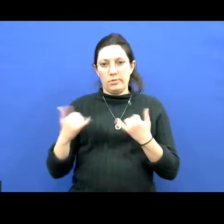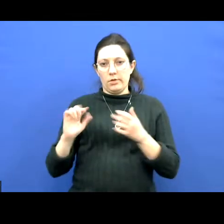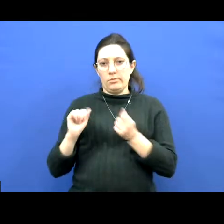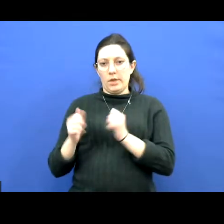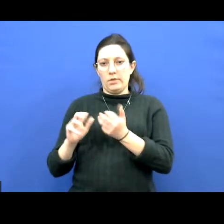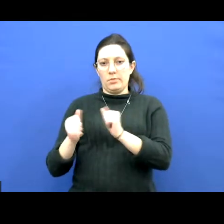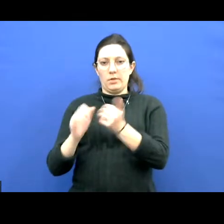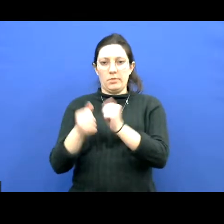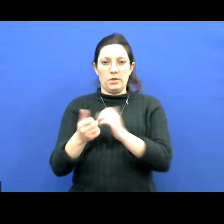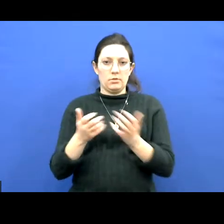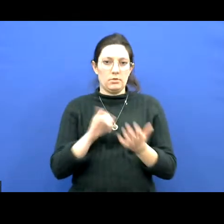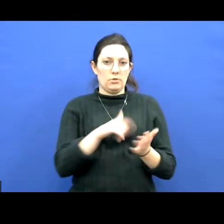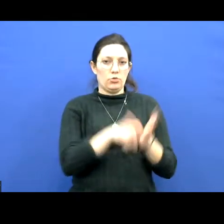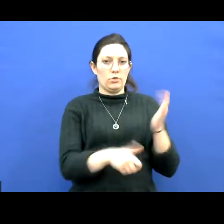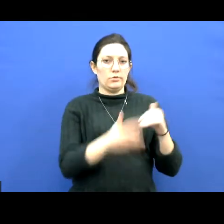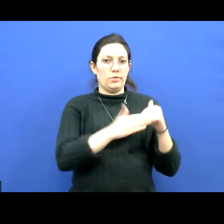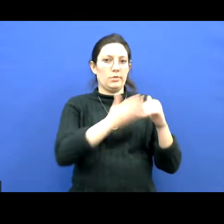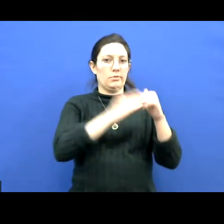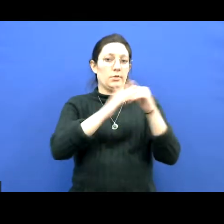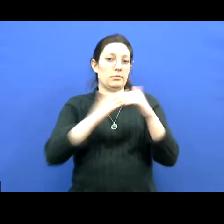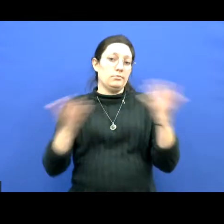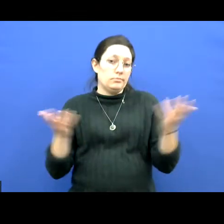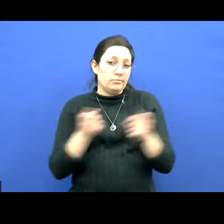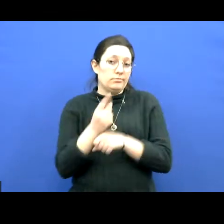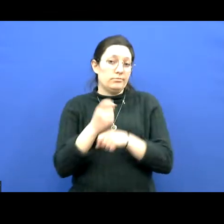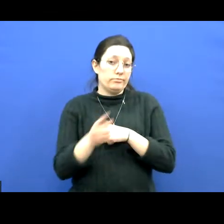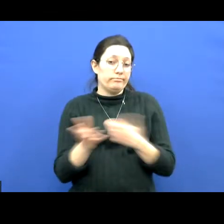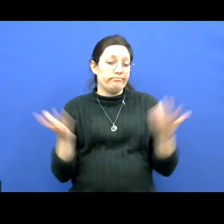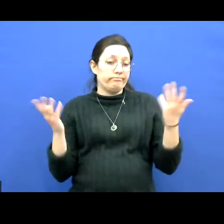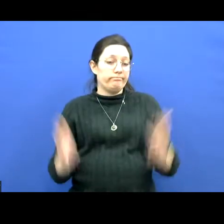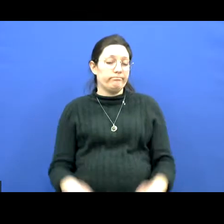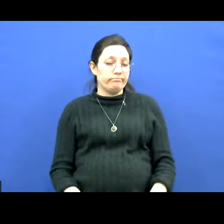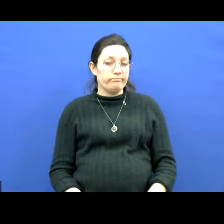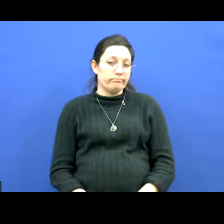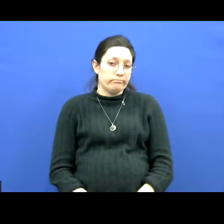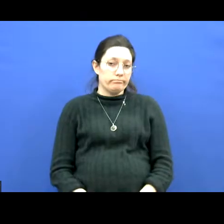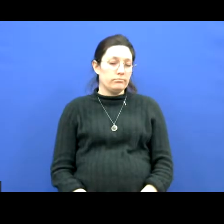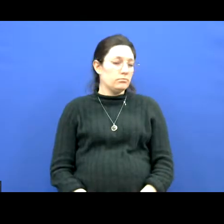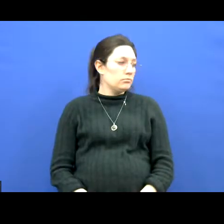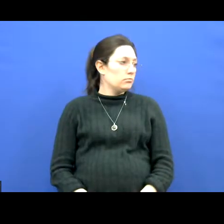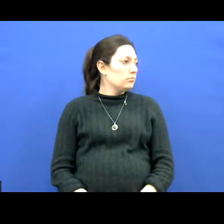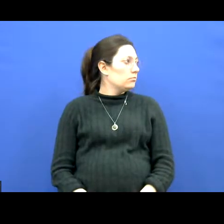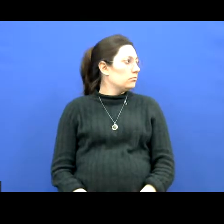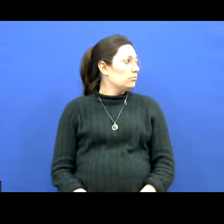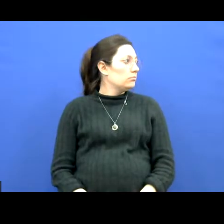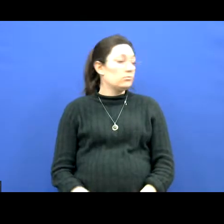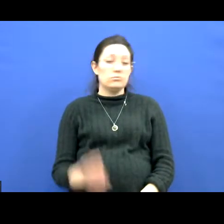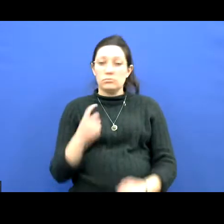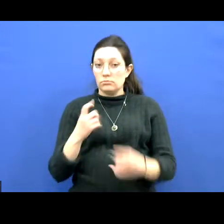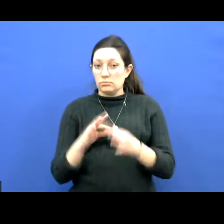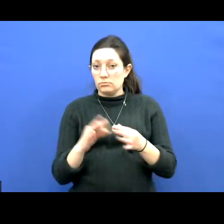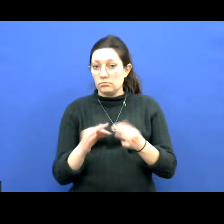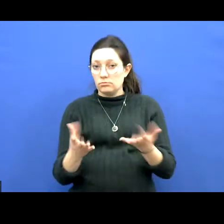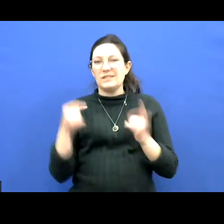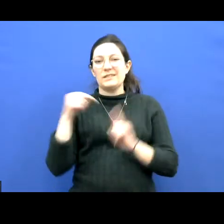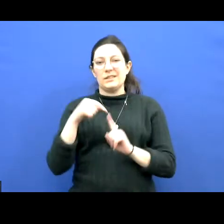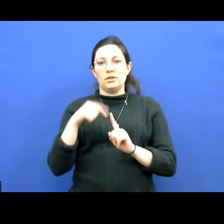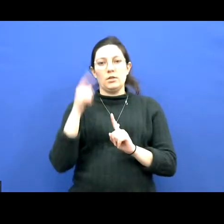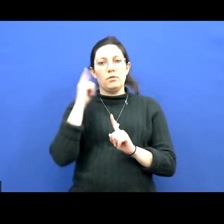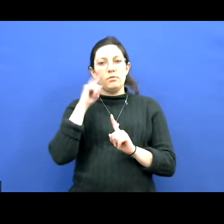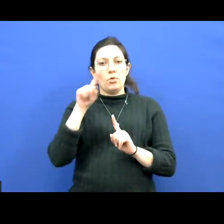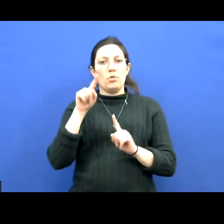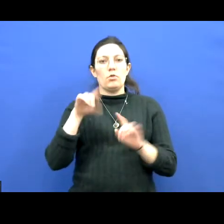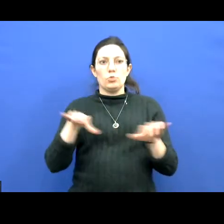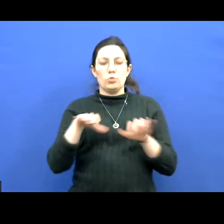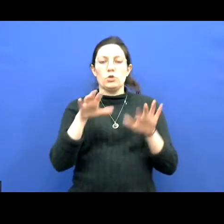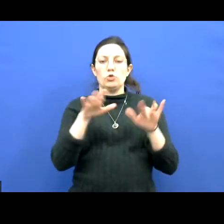Because again, it's each year we do this. Any other questions, comments? This is for basically doing the